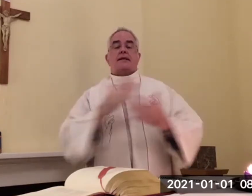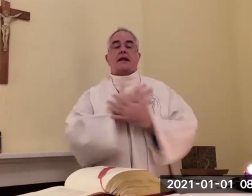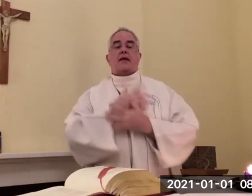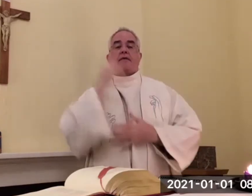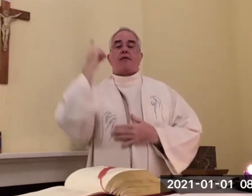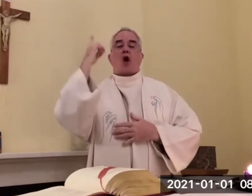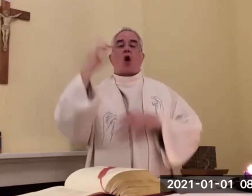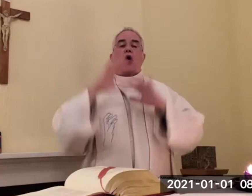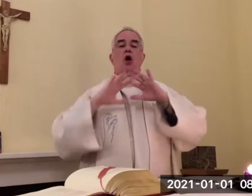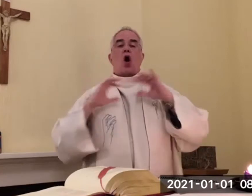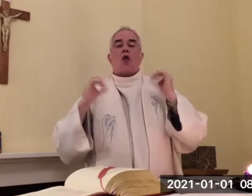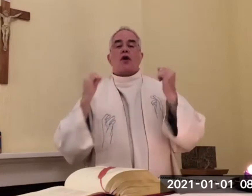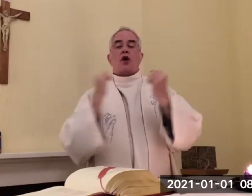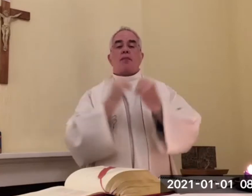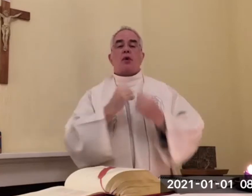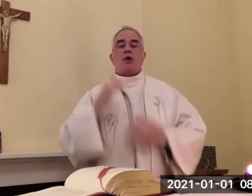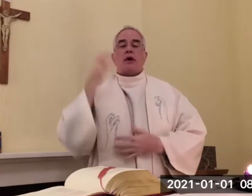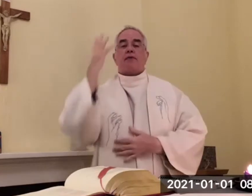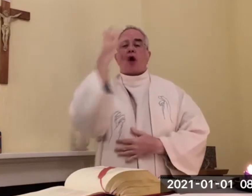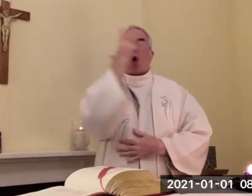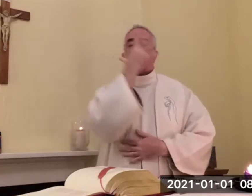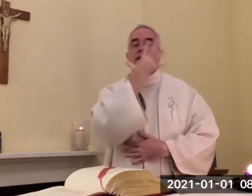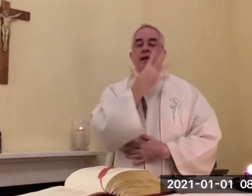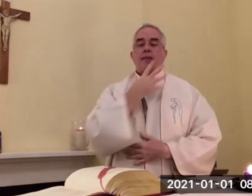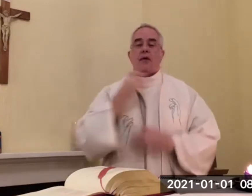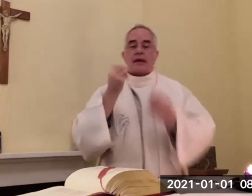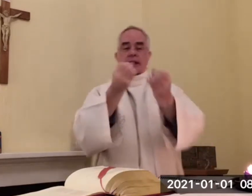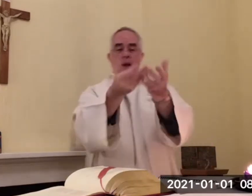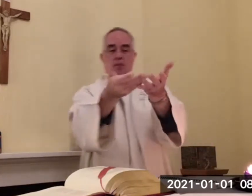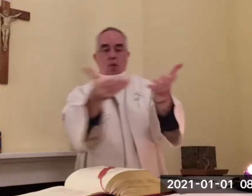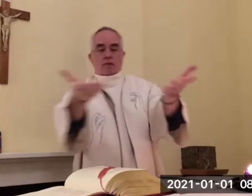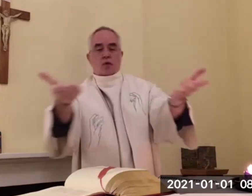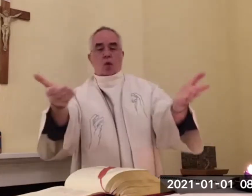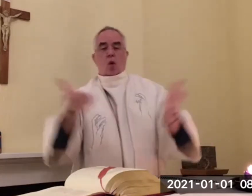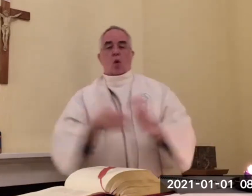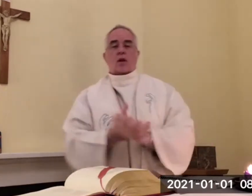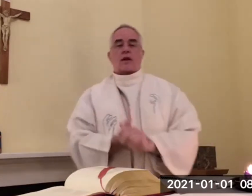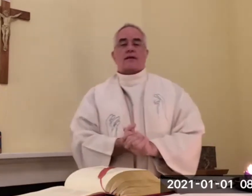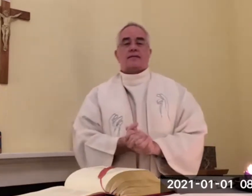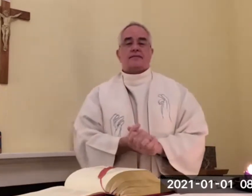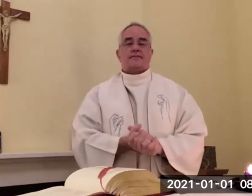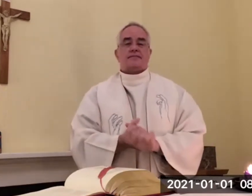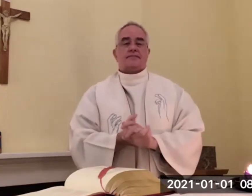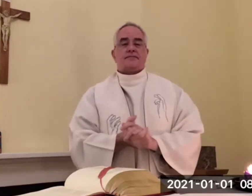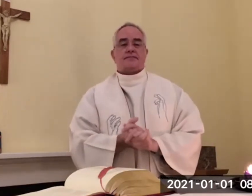love of God, the communion of the Holy Spirit be with you all.